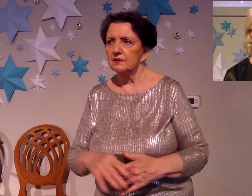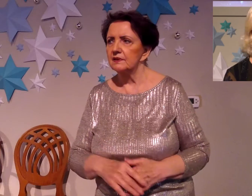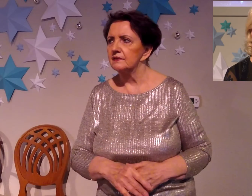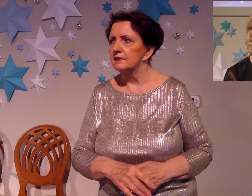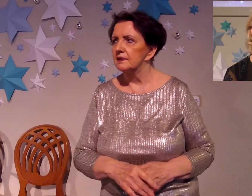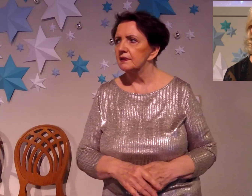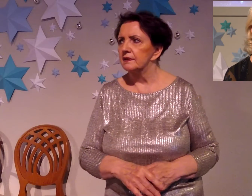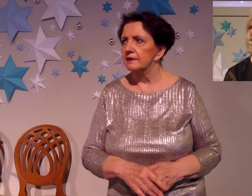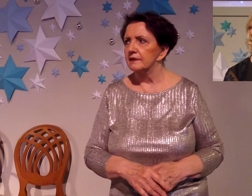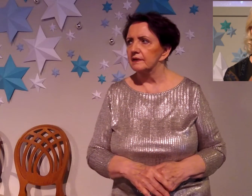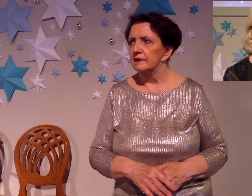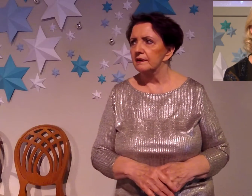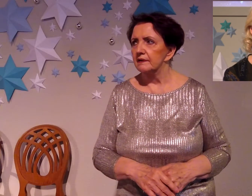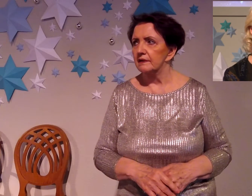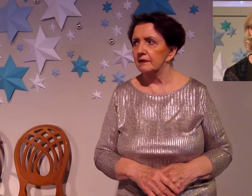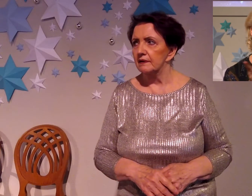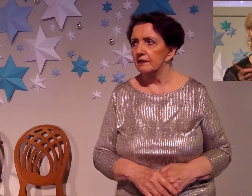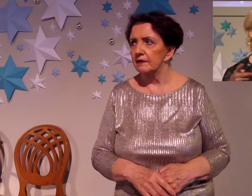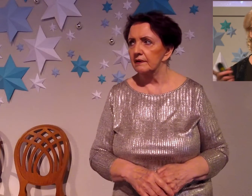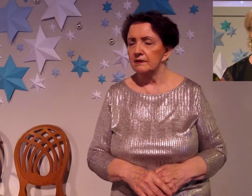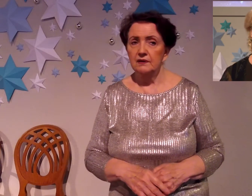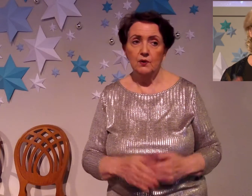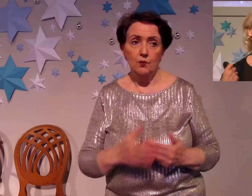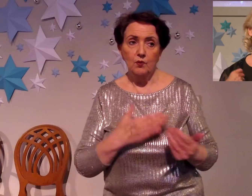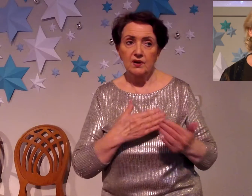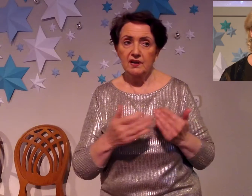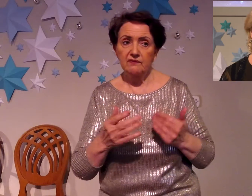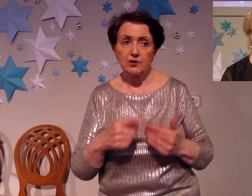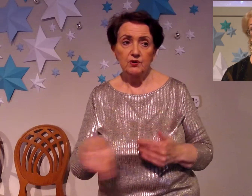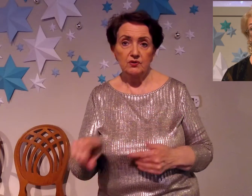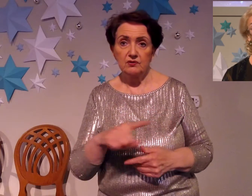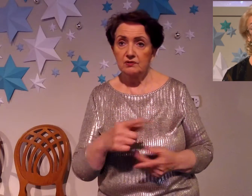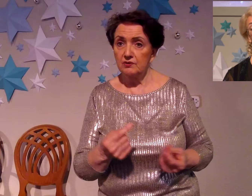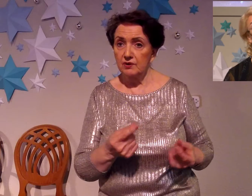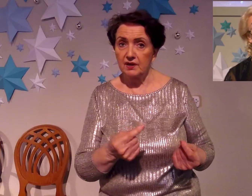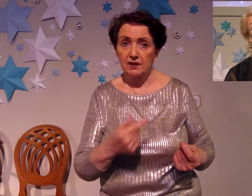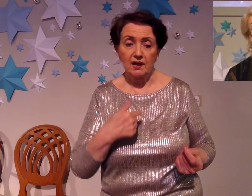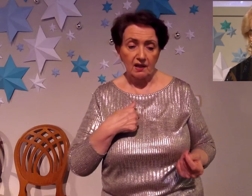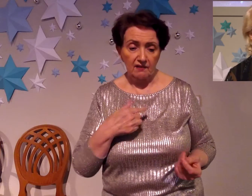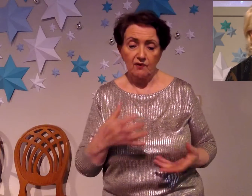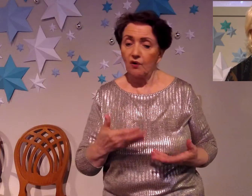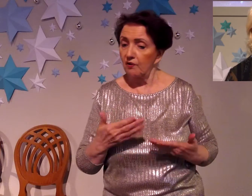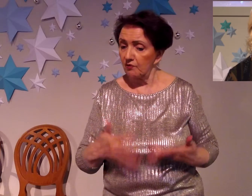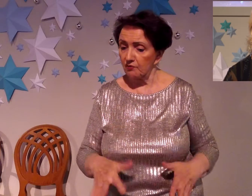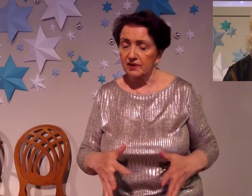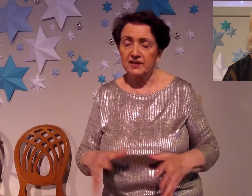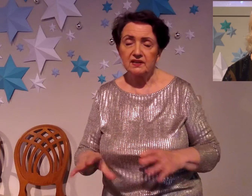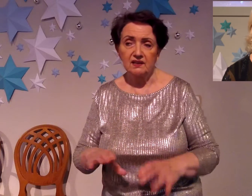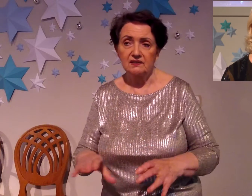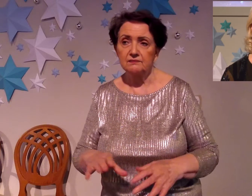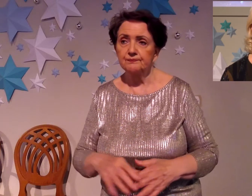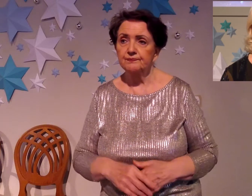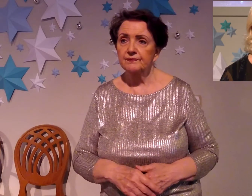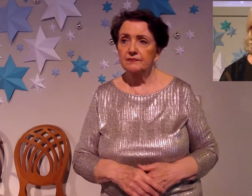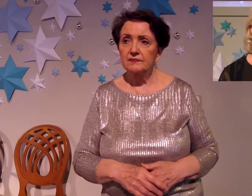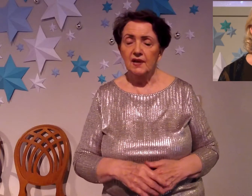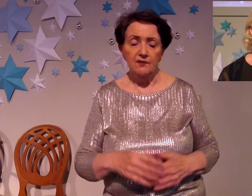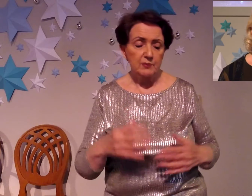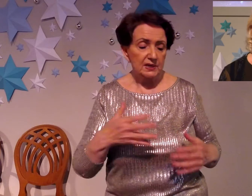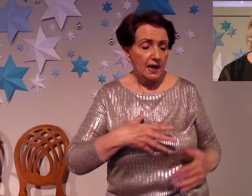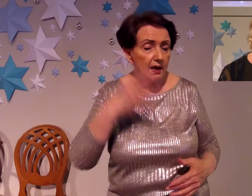certainly, whatever you're doing, I have done. I've been that angry, I've been that scared, I've been